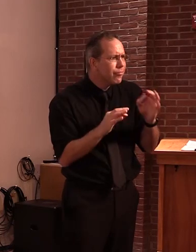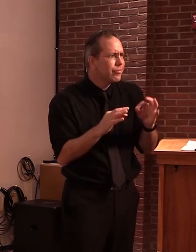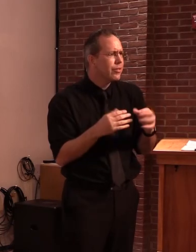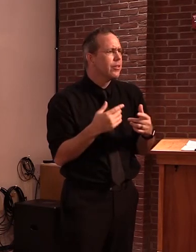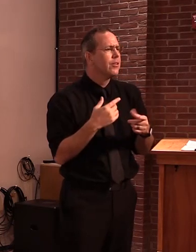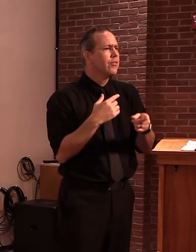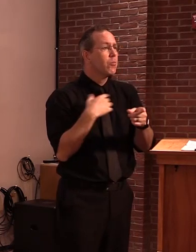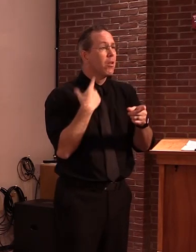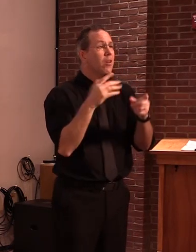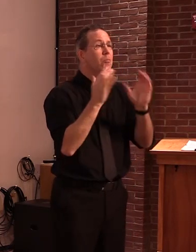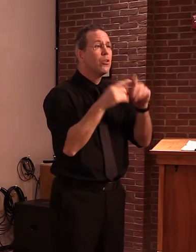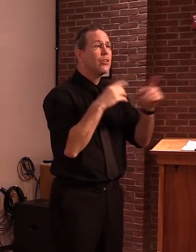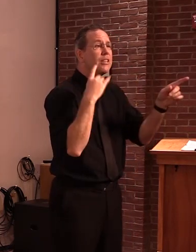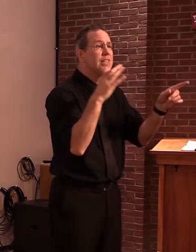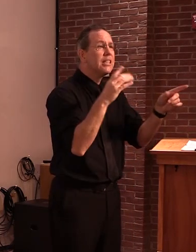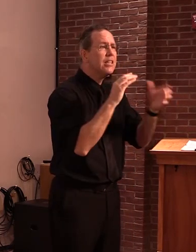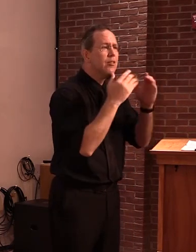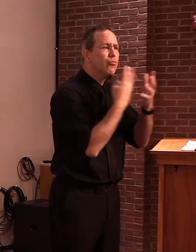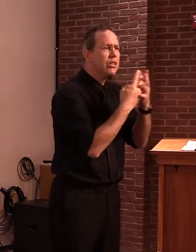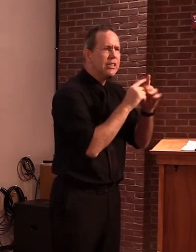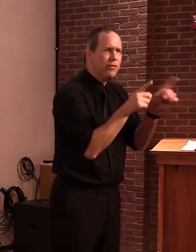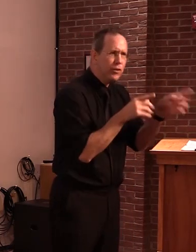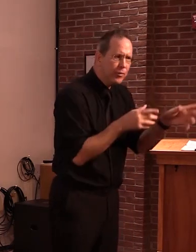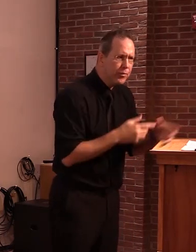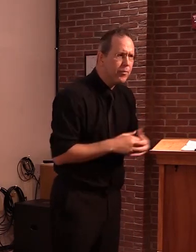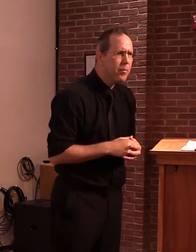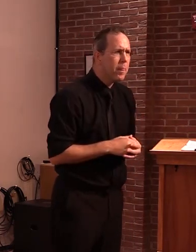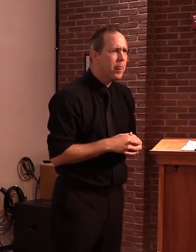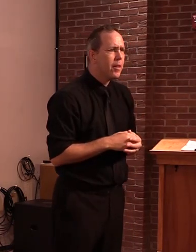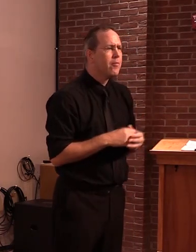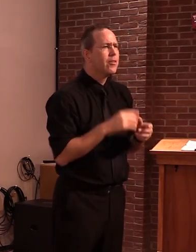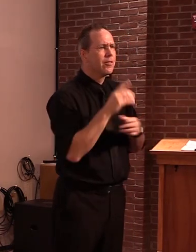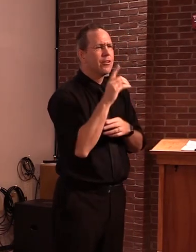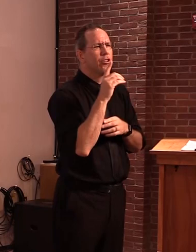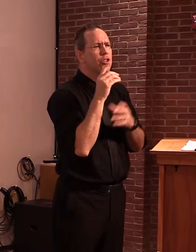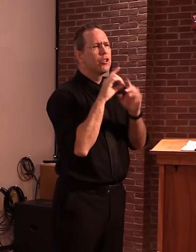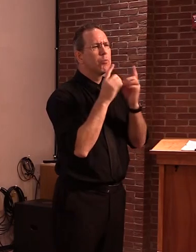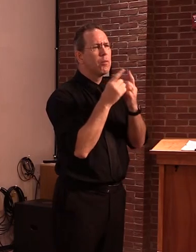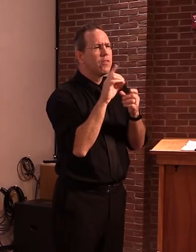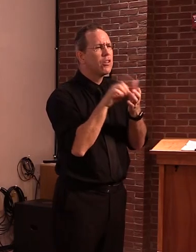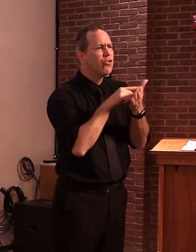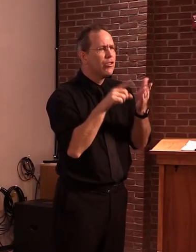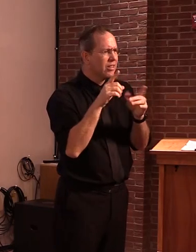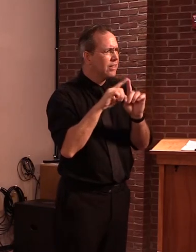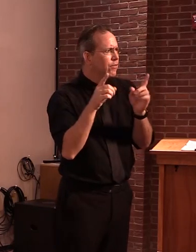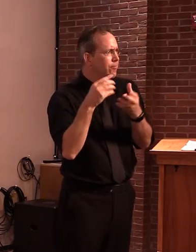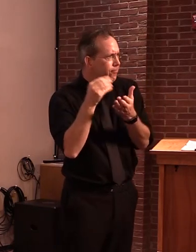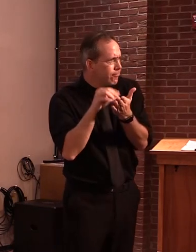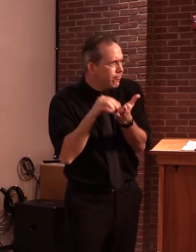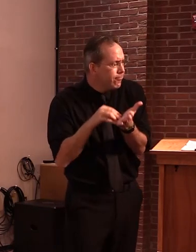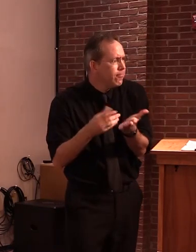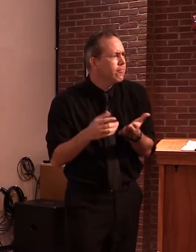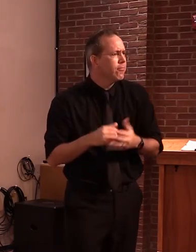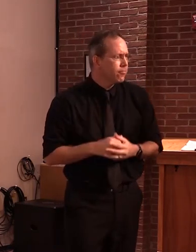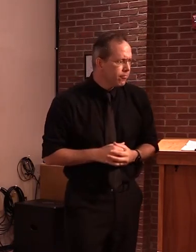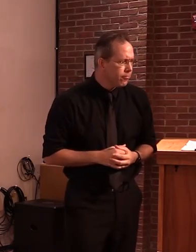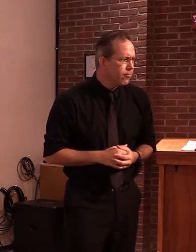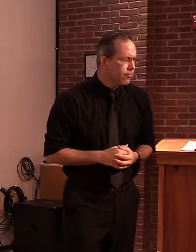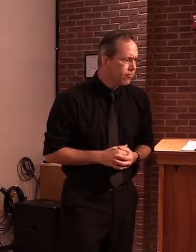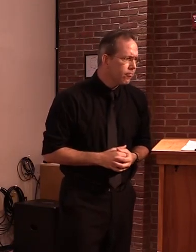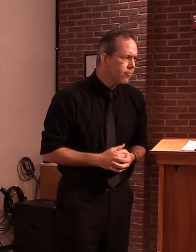the logistics for testing that, but we're going to be testing on a periodic basis down there. Now, you asked the